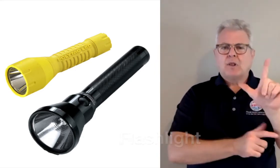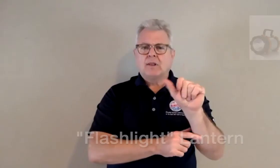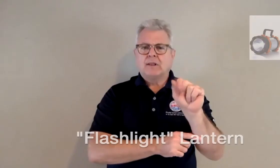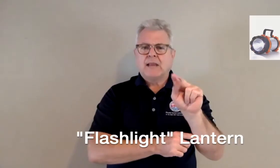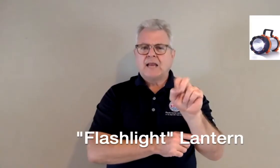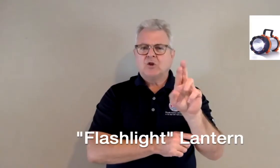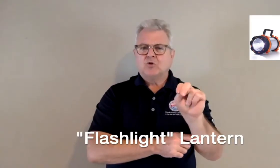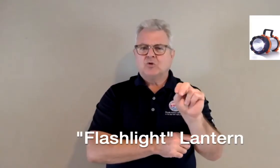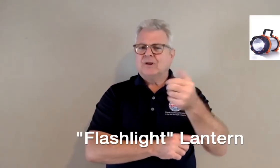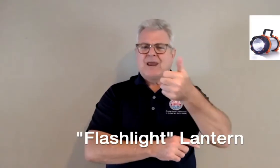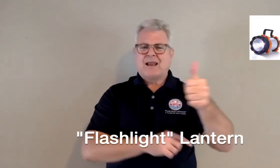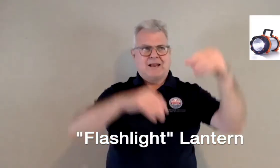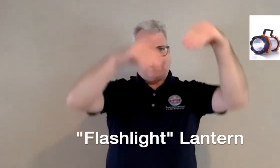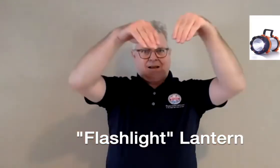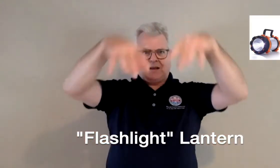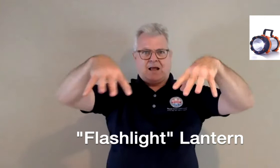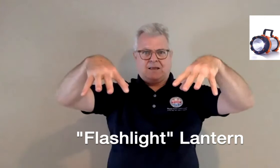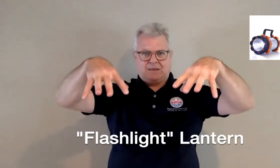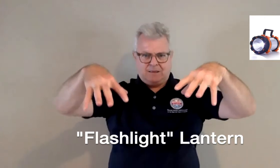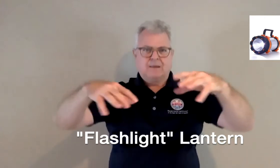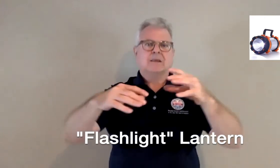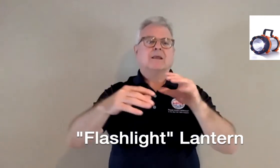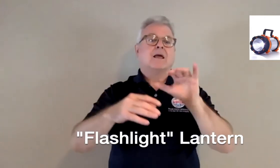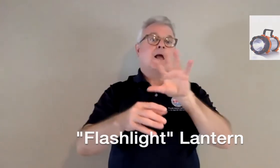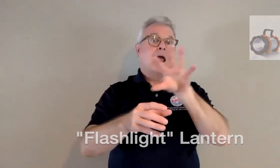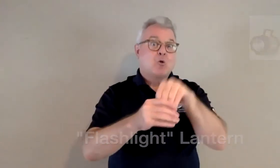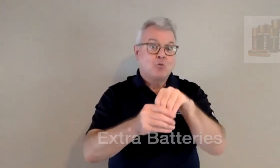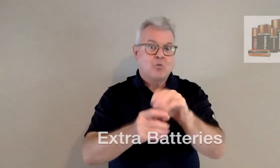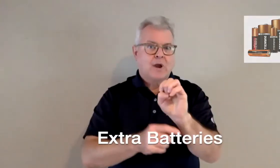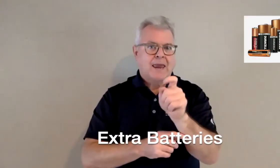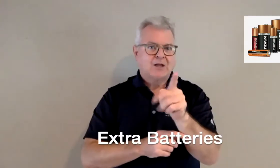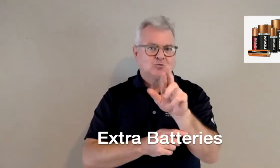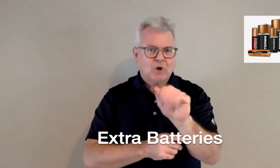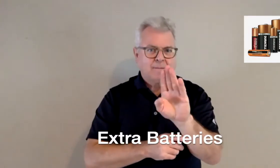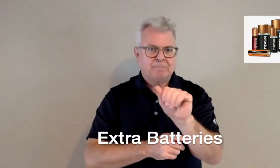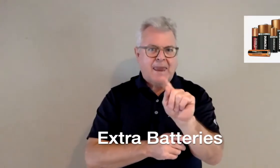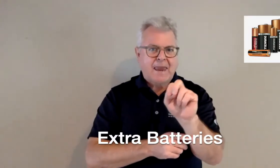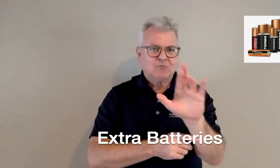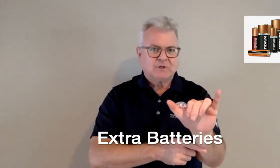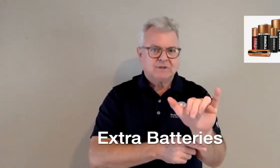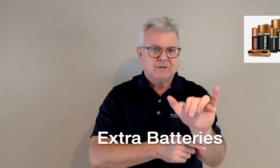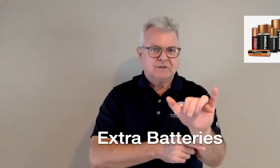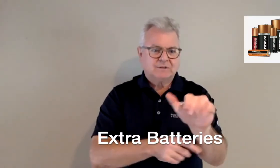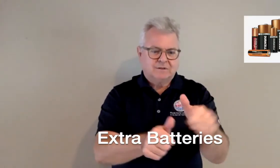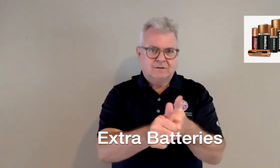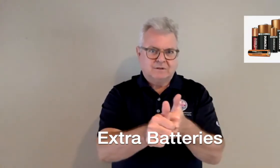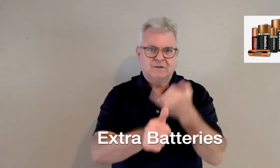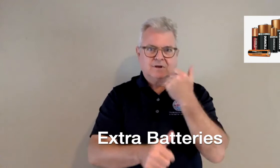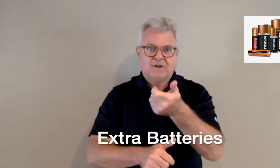essential. Small lanterns, any kind of device that will add light, and also